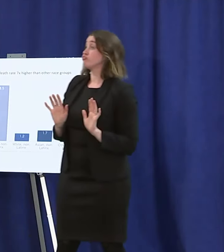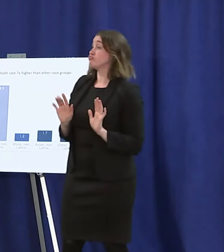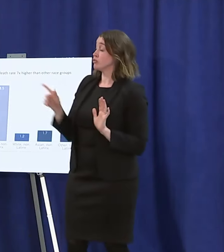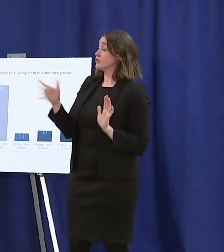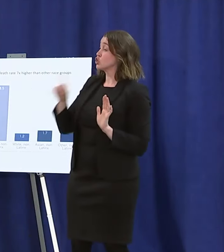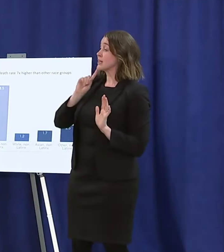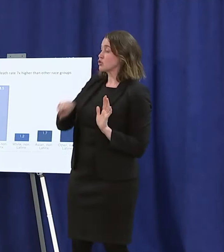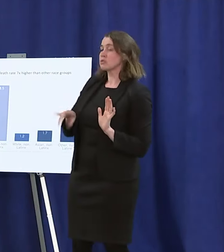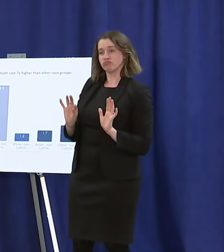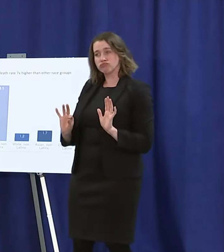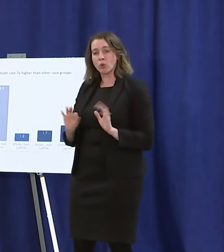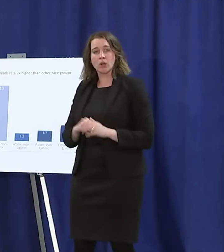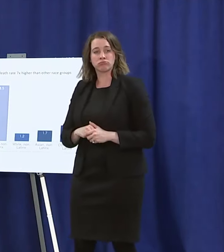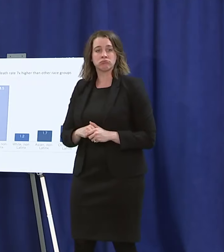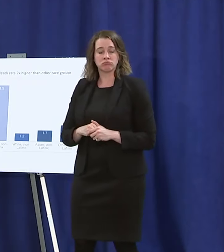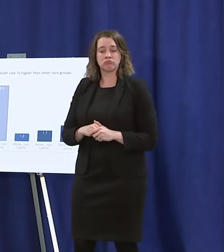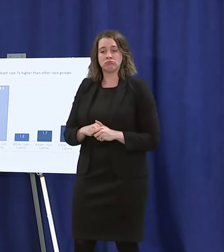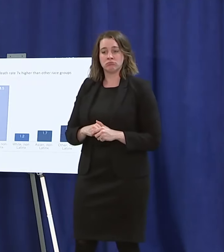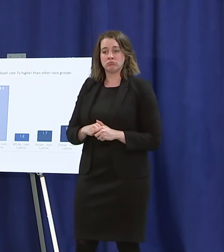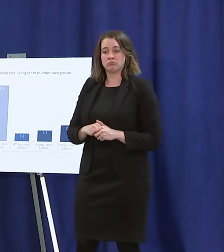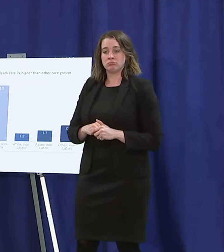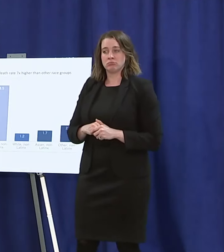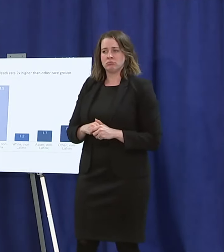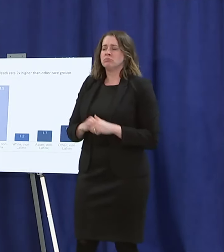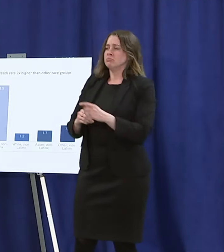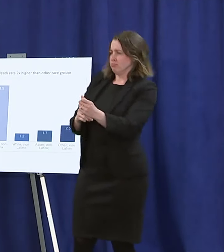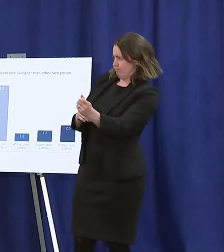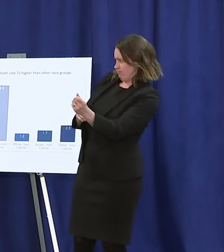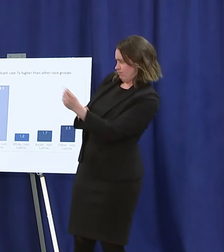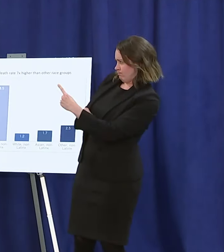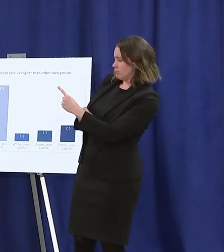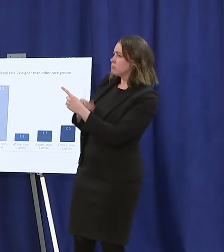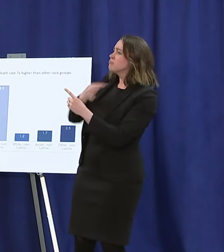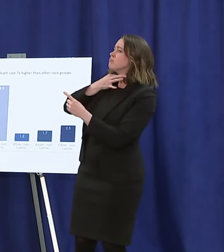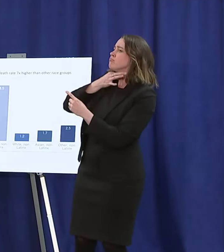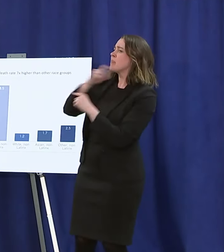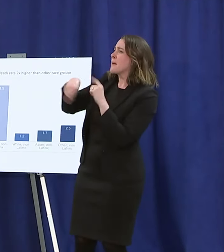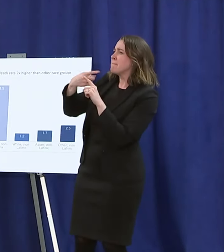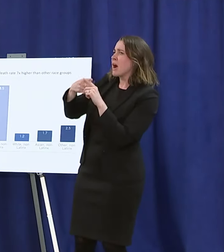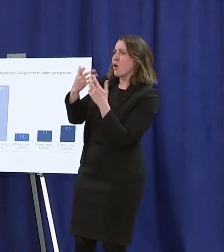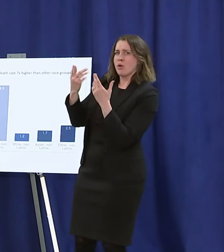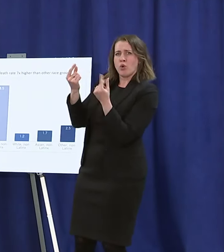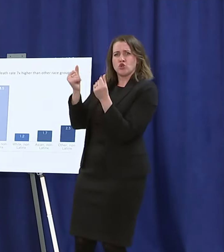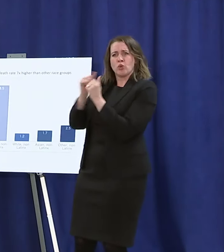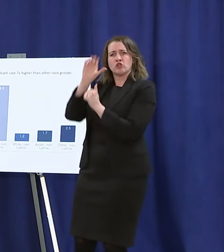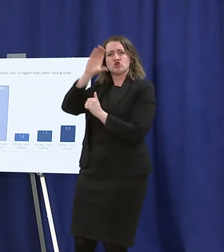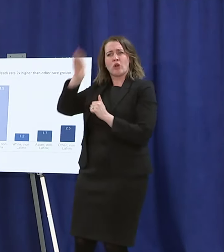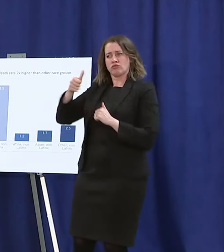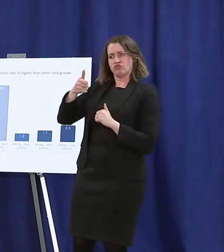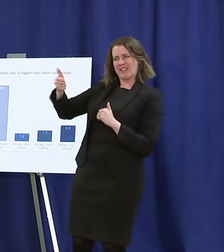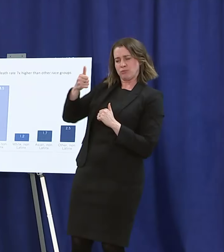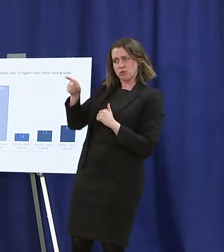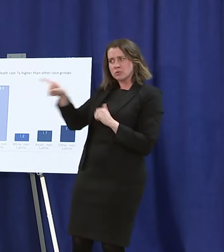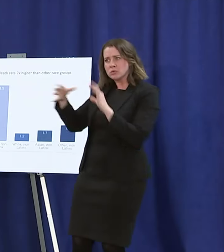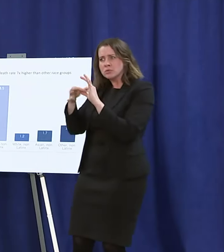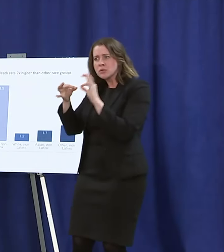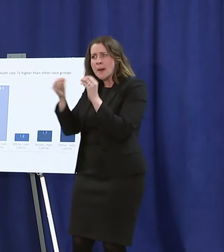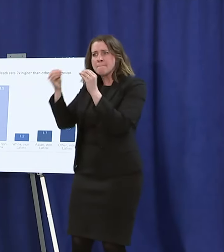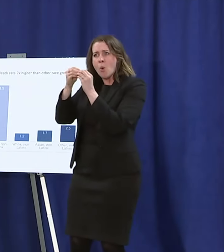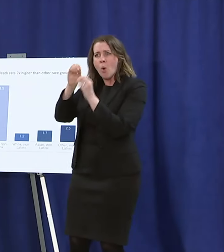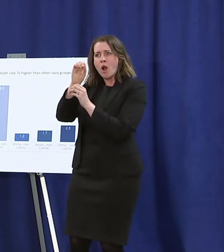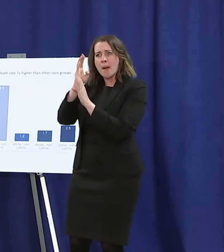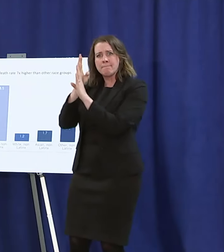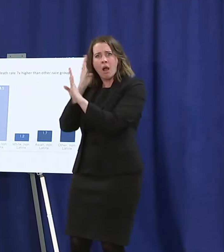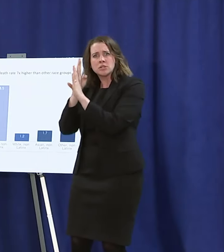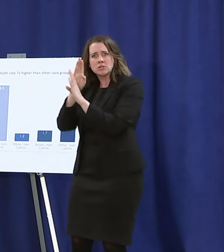answered the question. Thank Okay. you. Thank you. Can you tell us about the plans with CTA? Say it again? Yeah. Larger buses. Does this So- mean people are